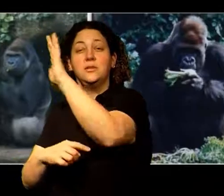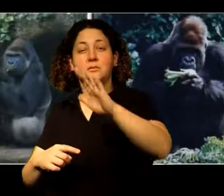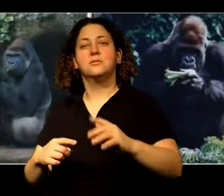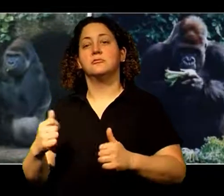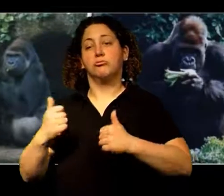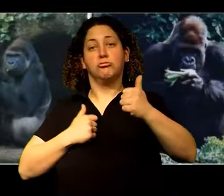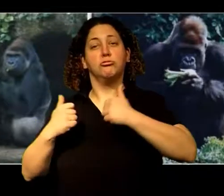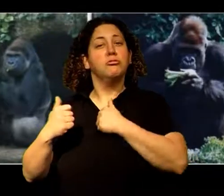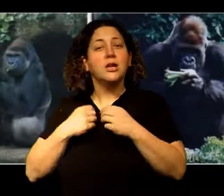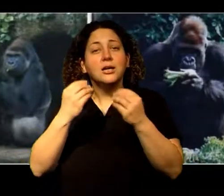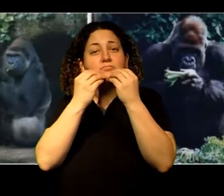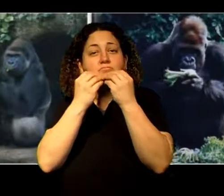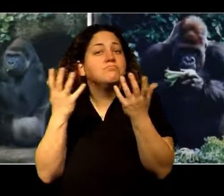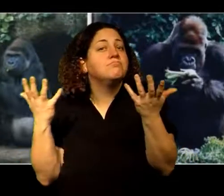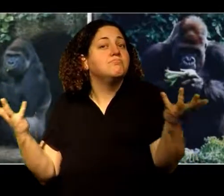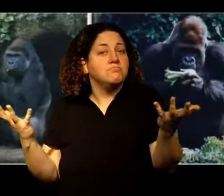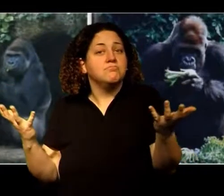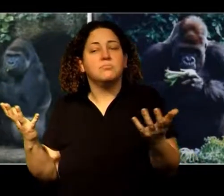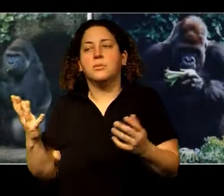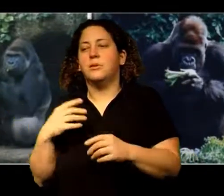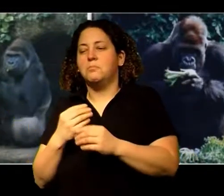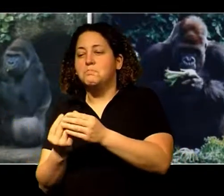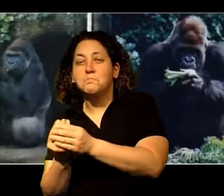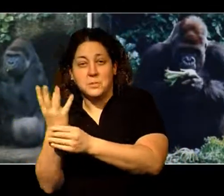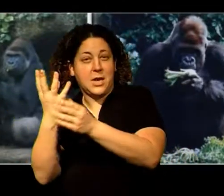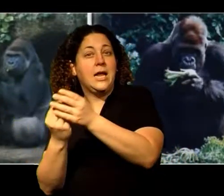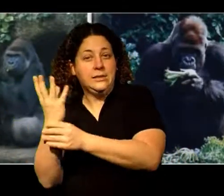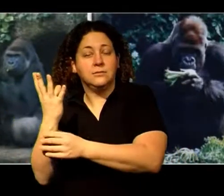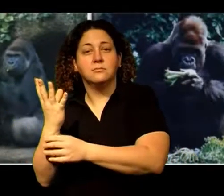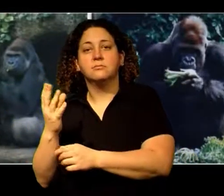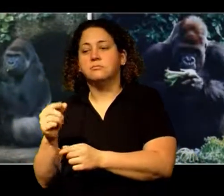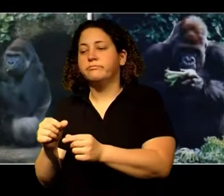In the forest, gorillas eat plants.